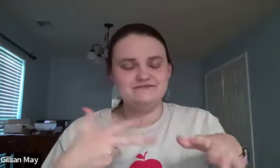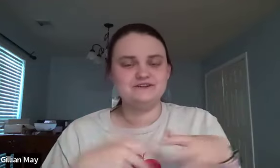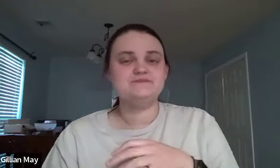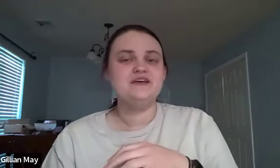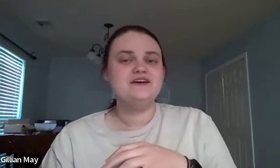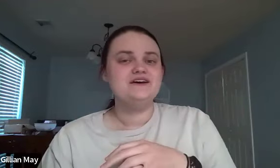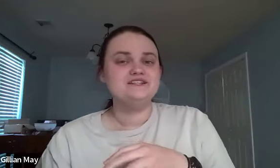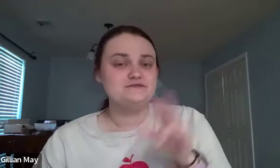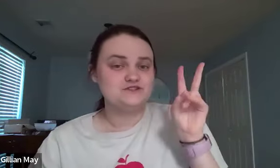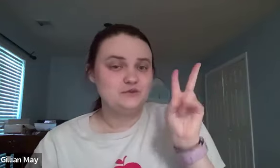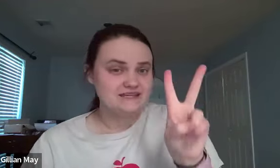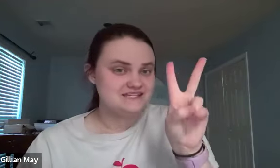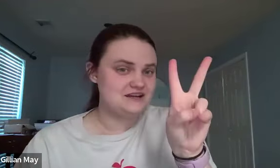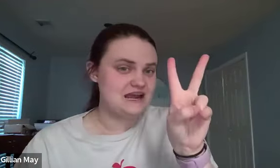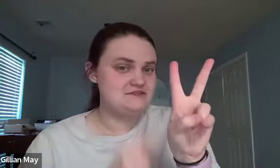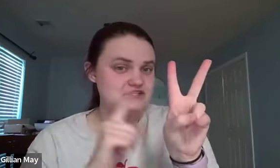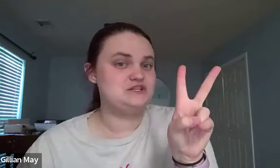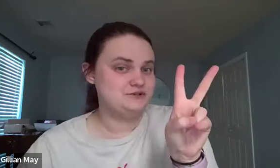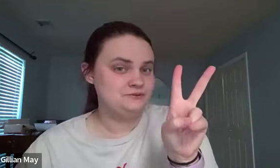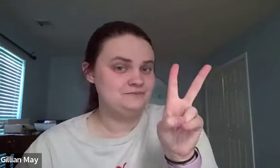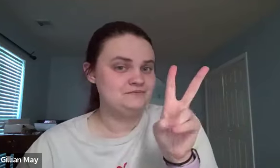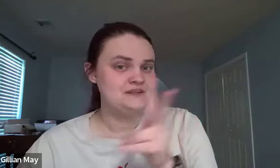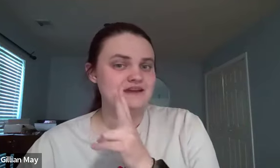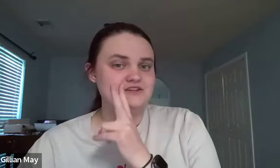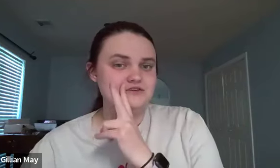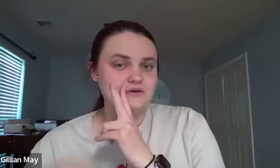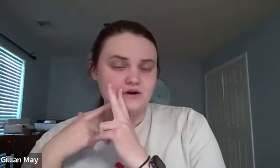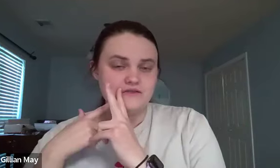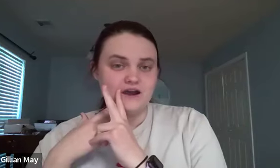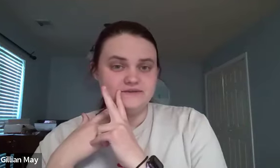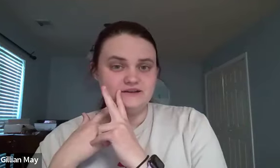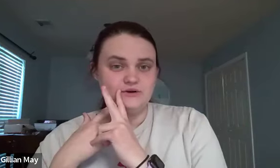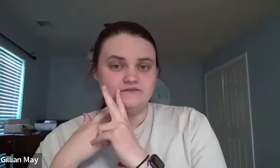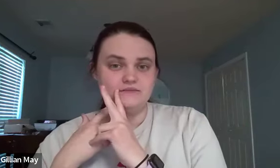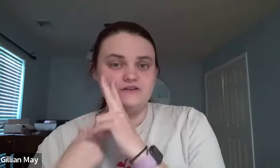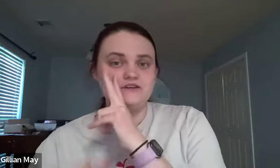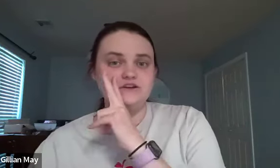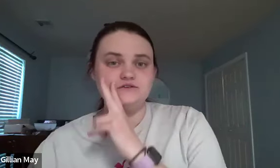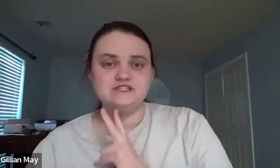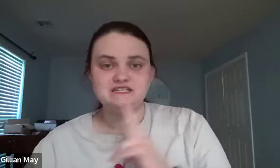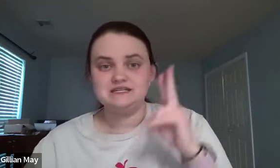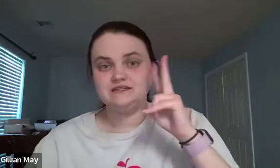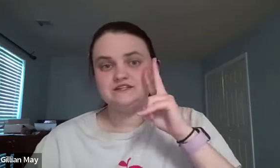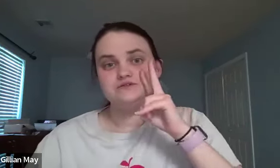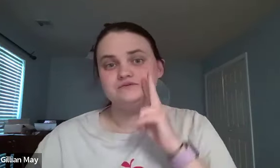first. So for twins, you're going to have the 2. You go on the opposite corner of your mouth, and you go T, 2,